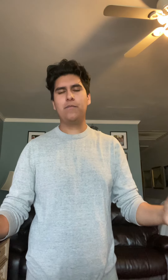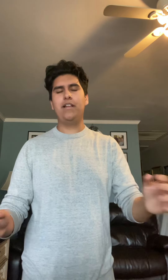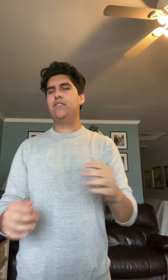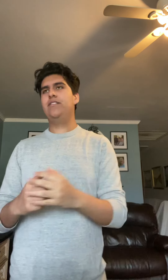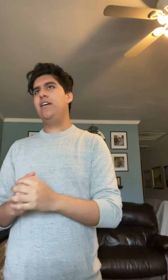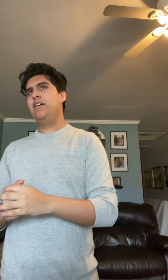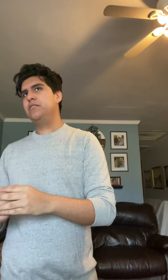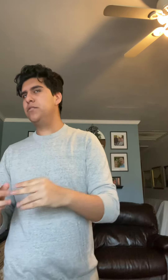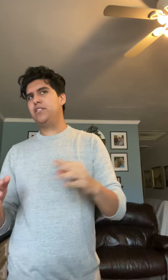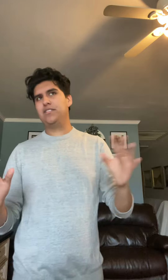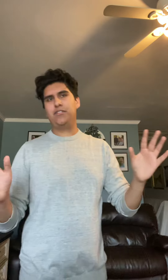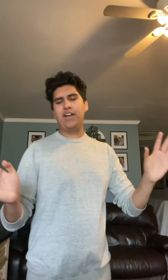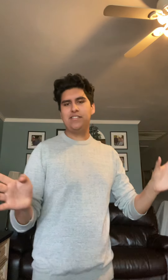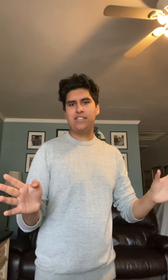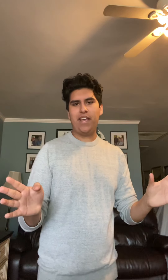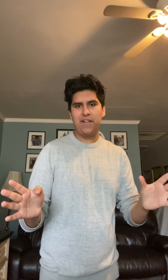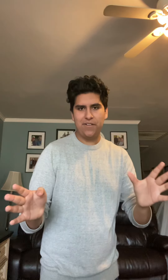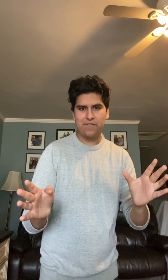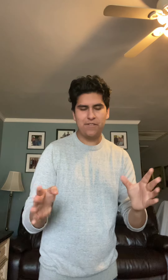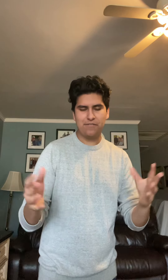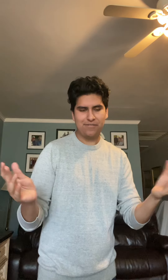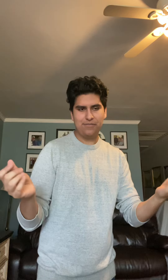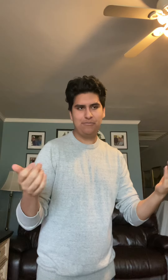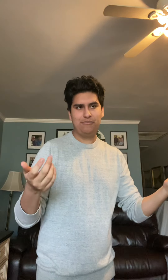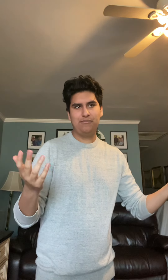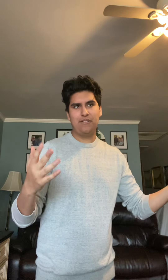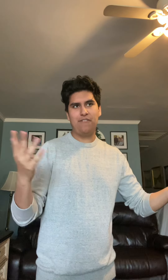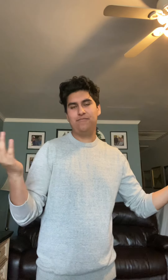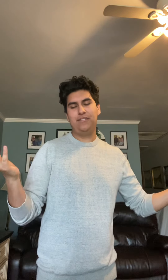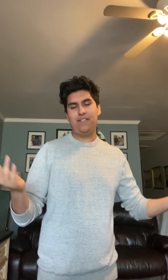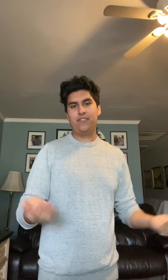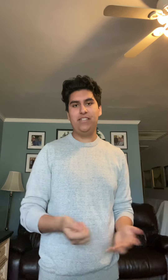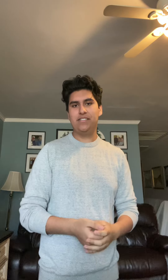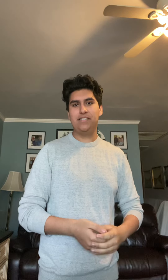it's just this crazy tale of that craziness.